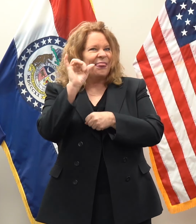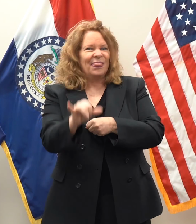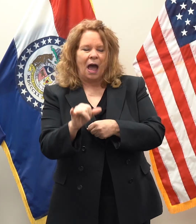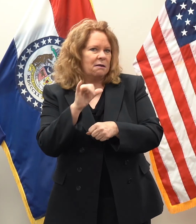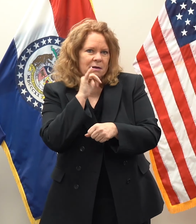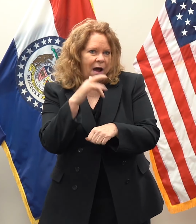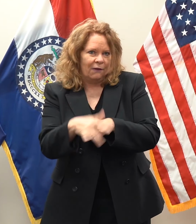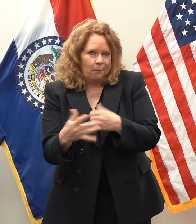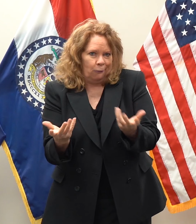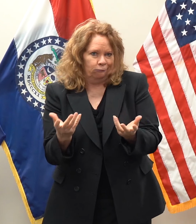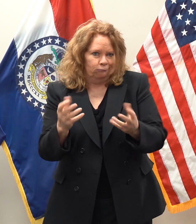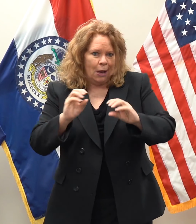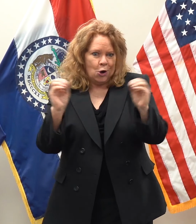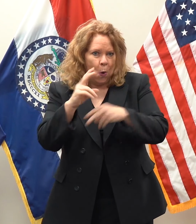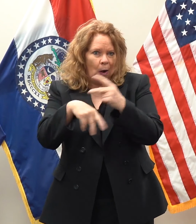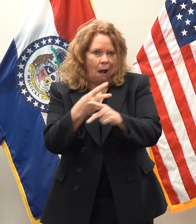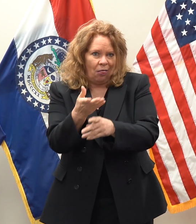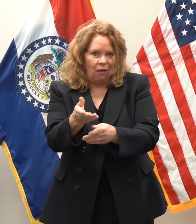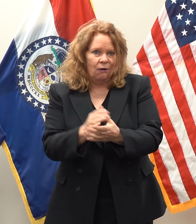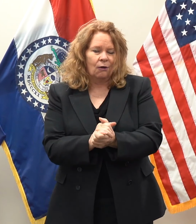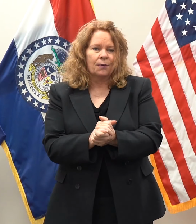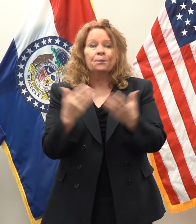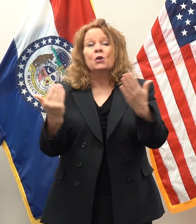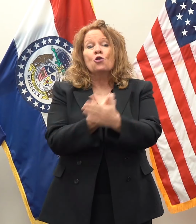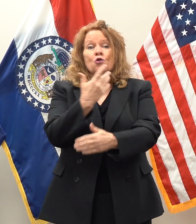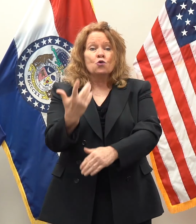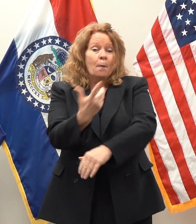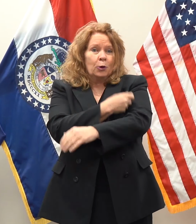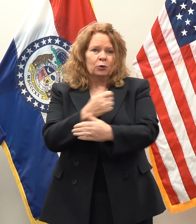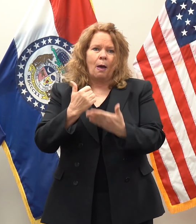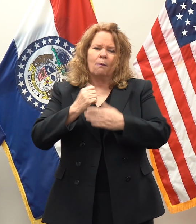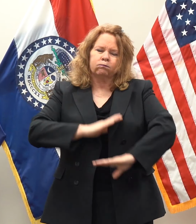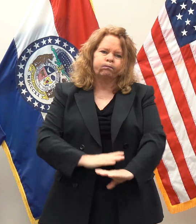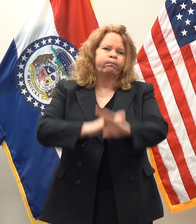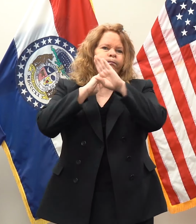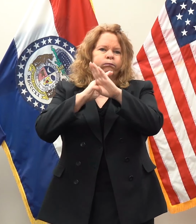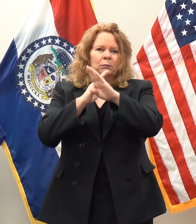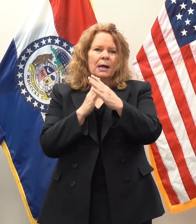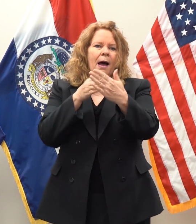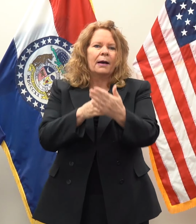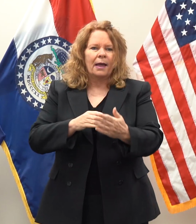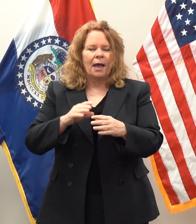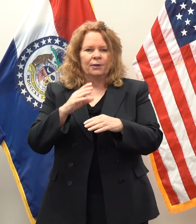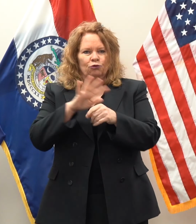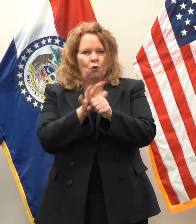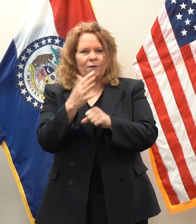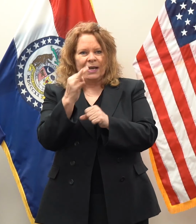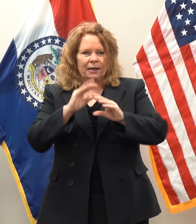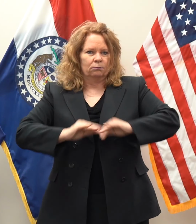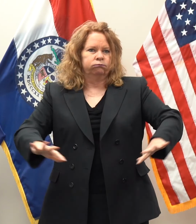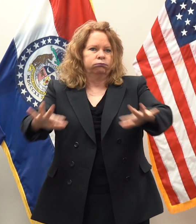exist. The new boosters add a powerful weapon to the fight against the spread of COVID-19, and we strongly encourage everyone